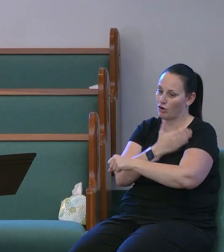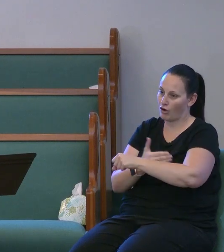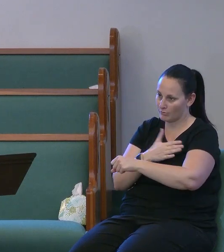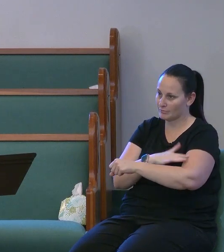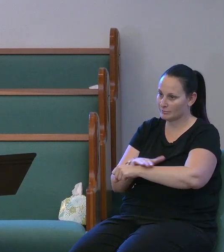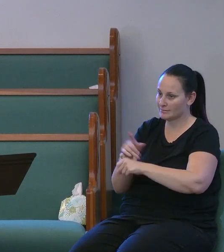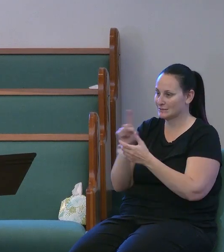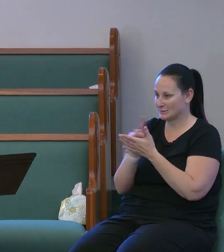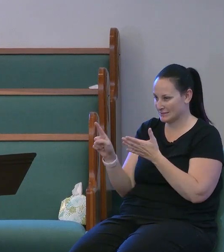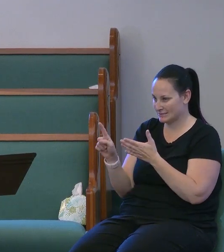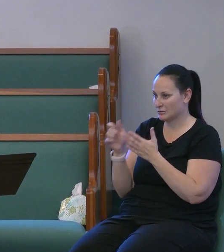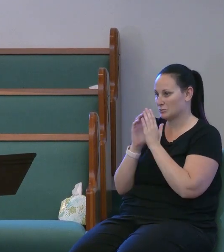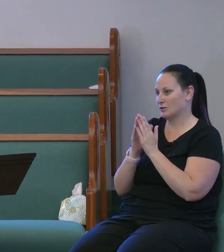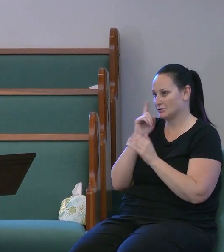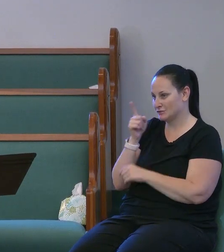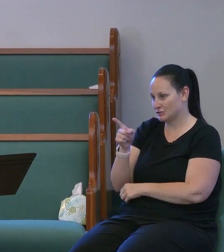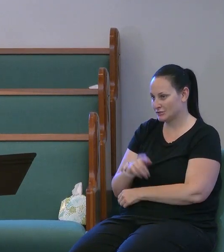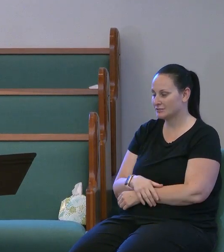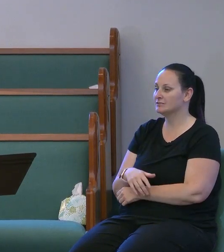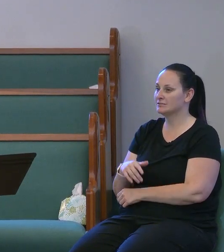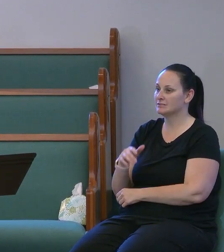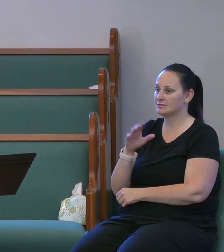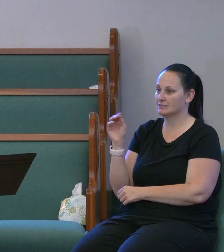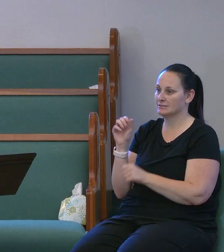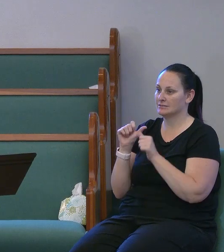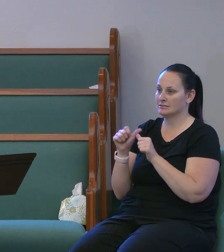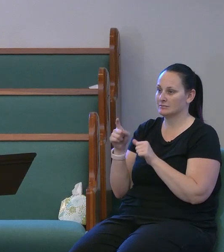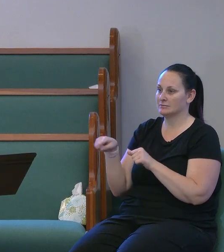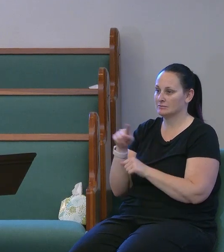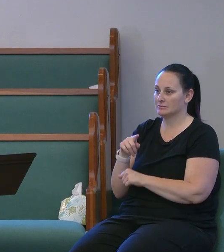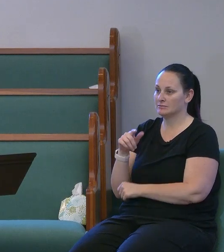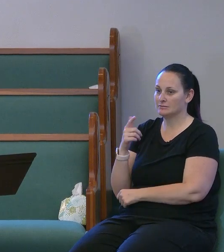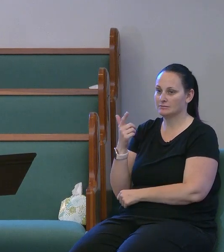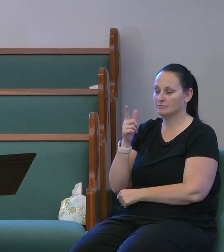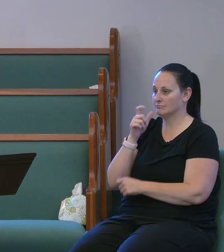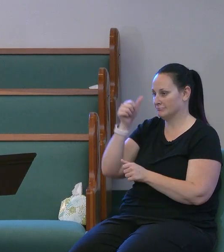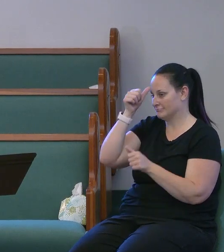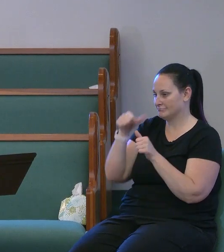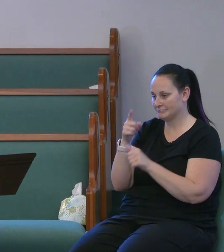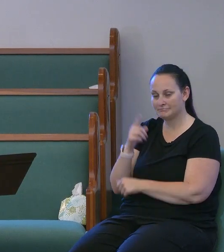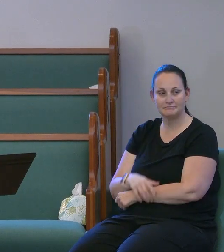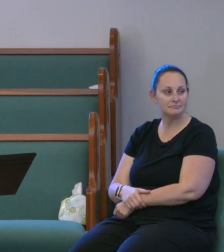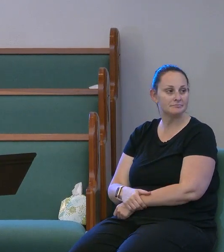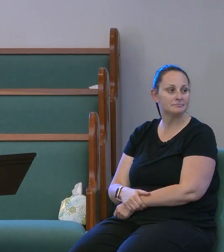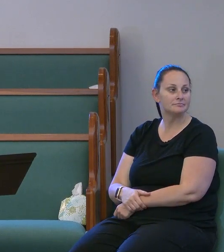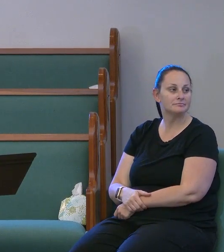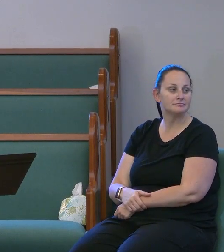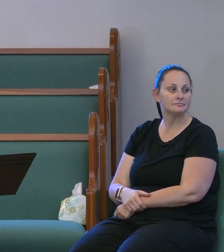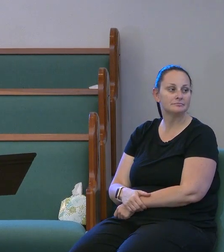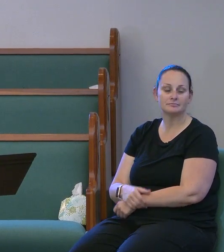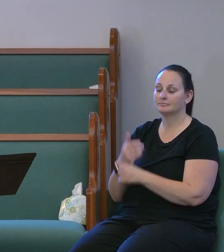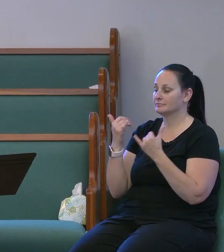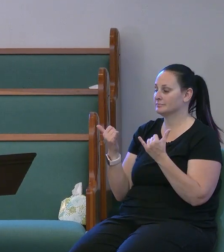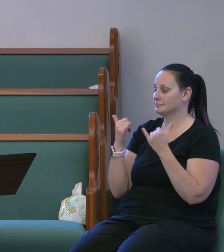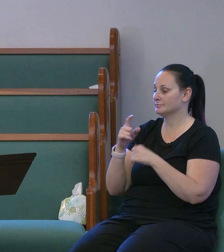her, and keep tuned, those of you that want to do the class, when that will resume. So let us enter